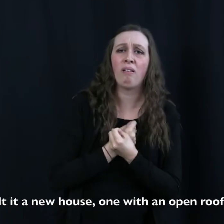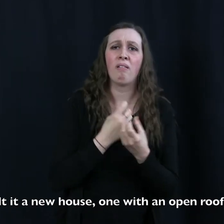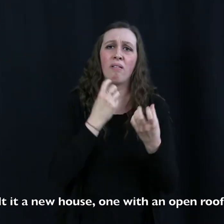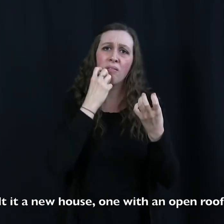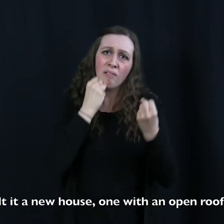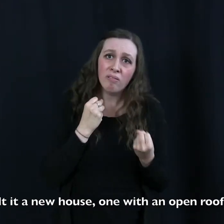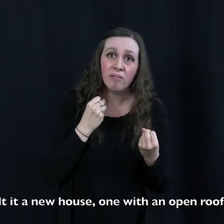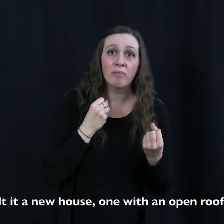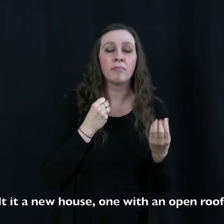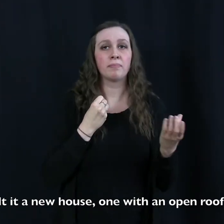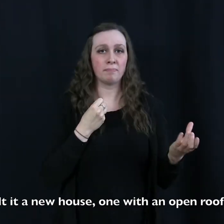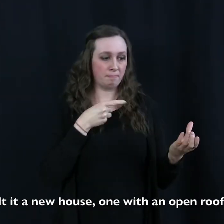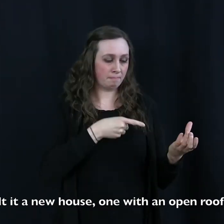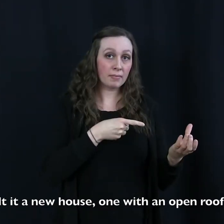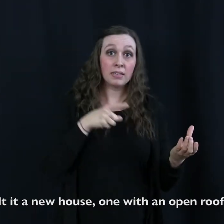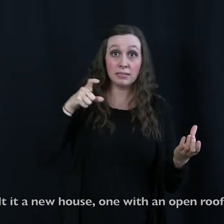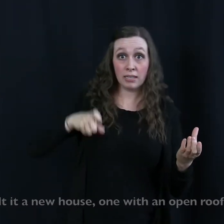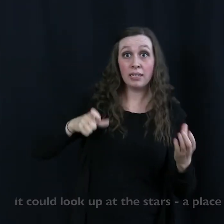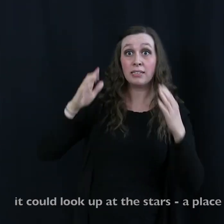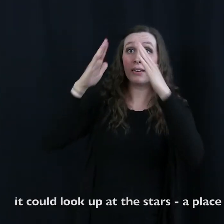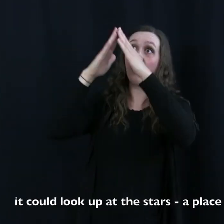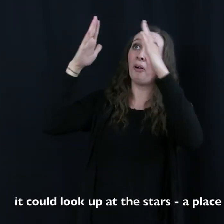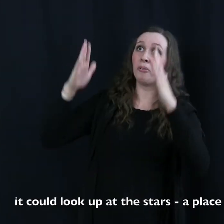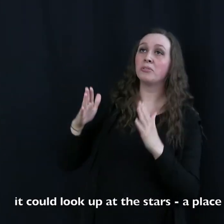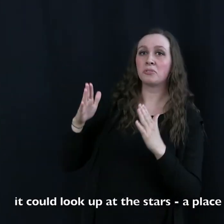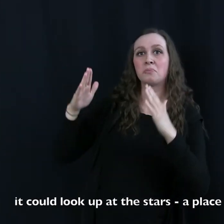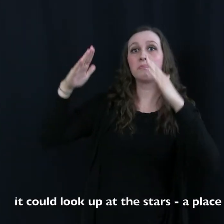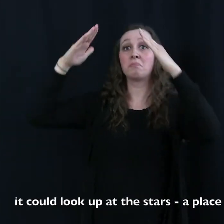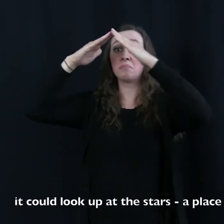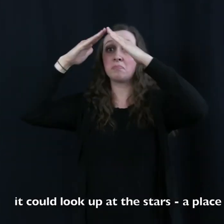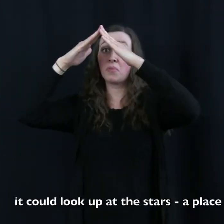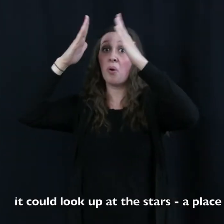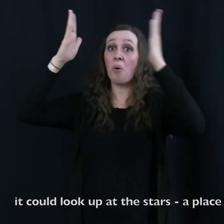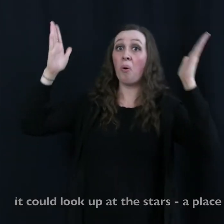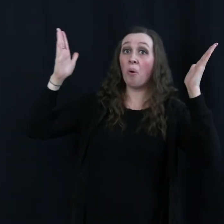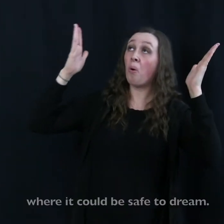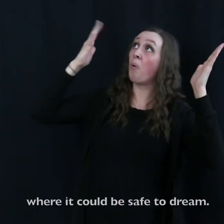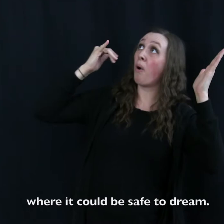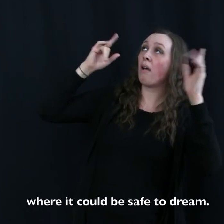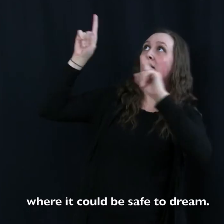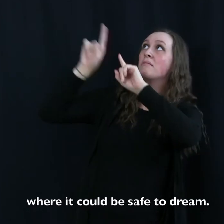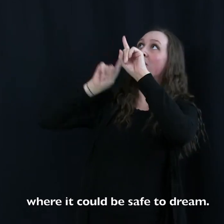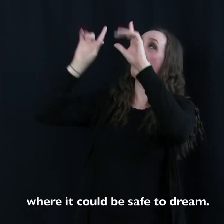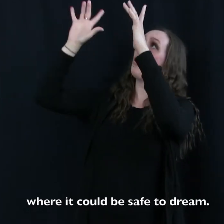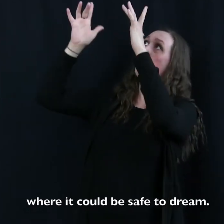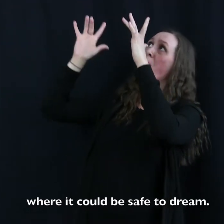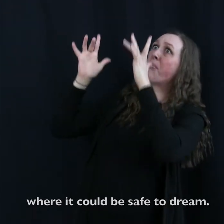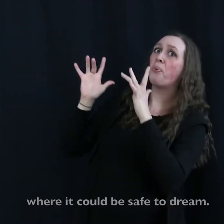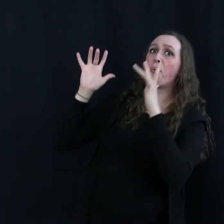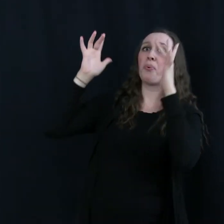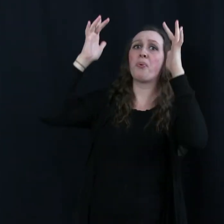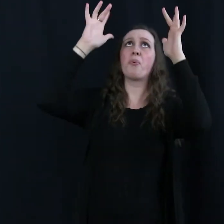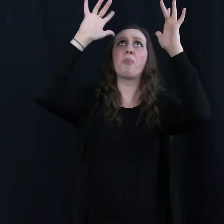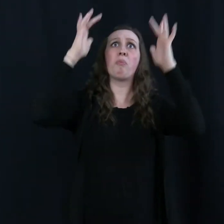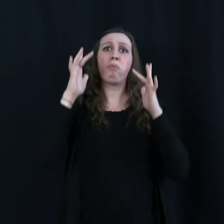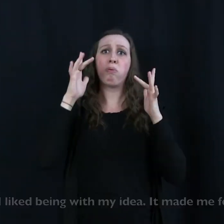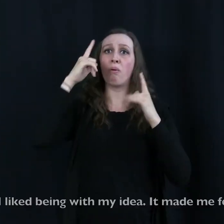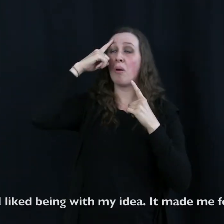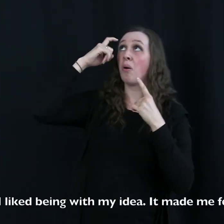house, one with an open roof where it could look up at the stars, a place where it could be safe to dream. I liked